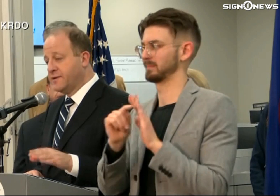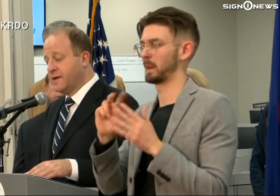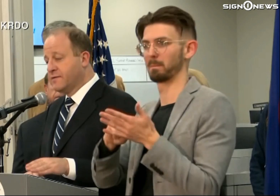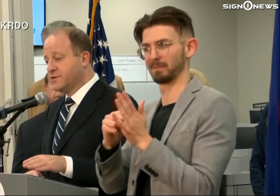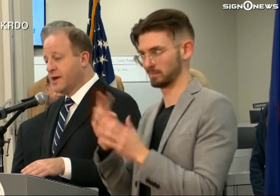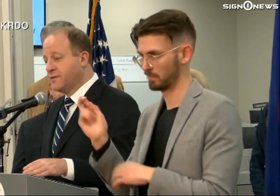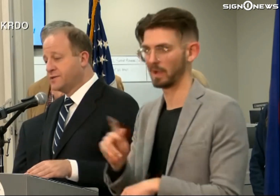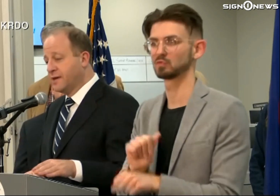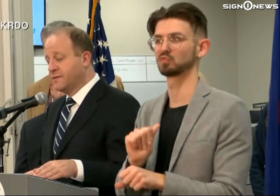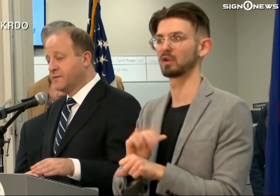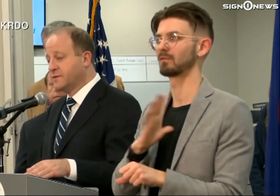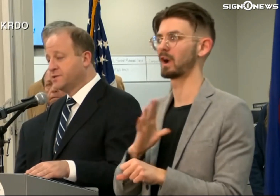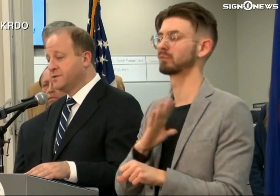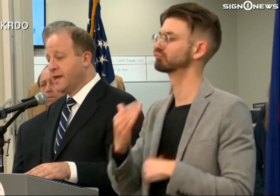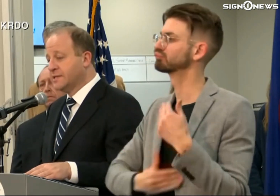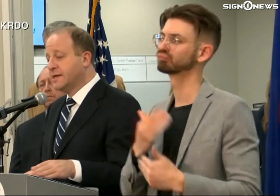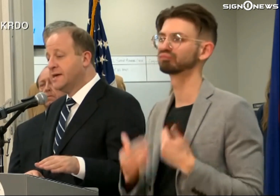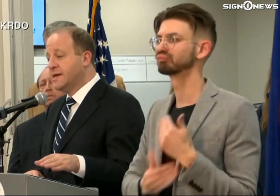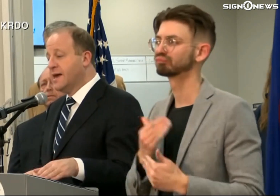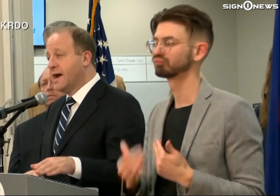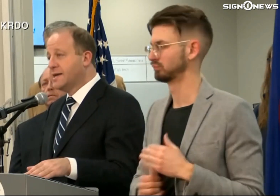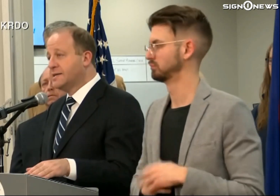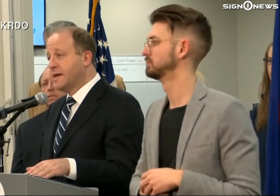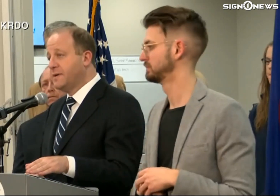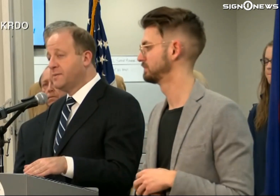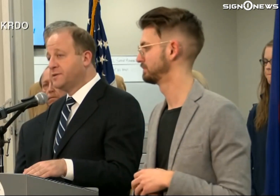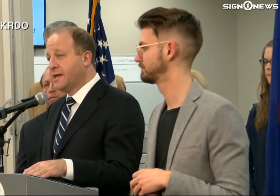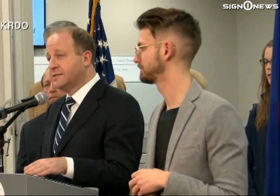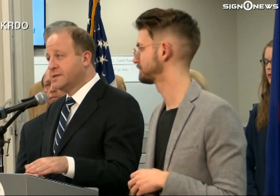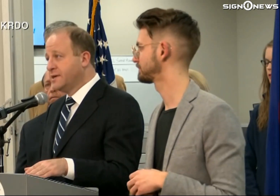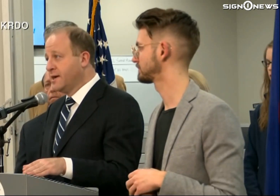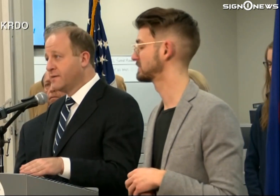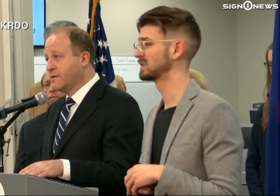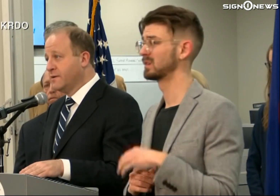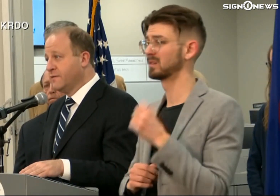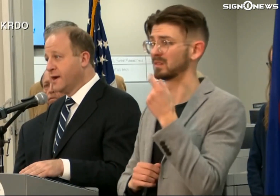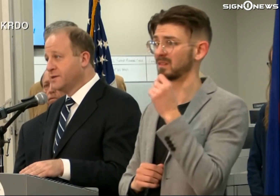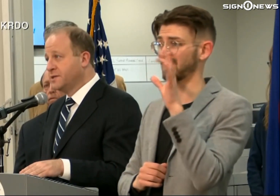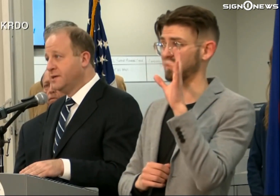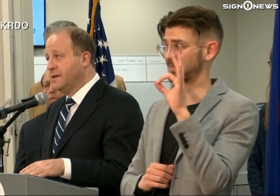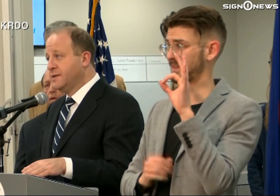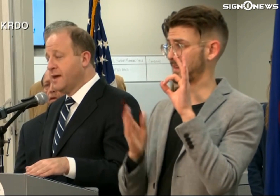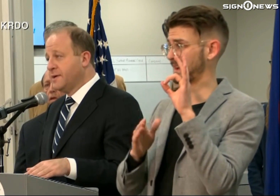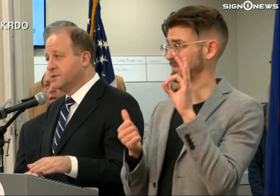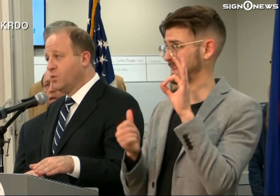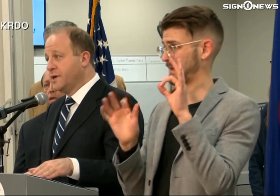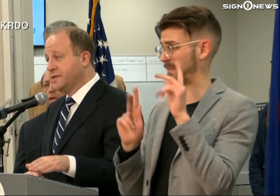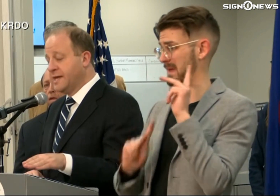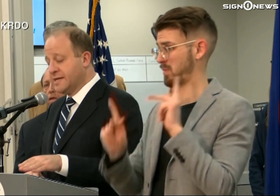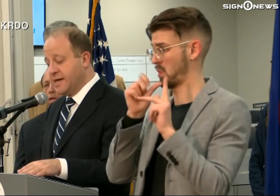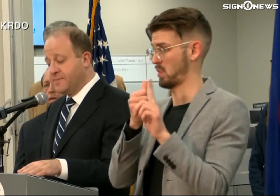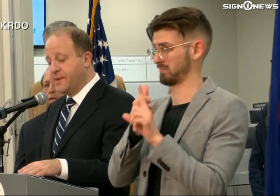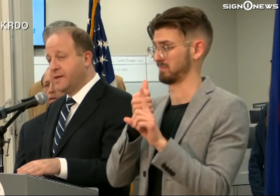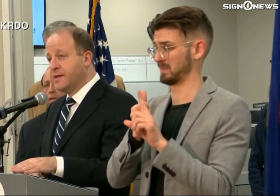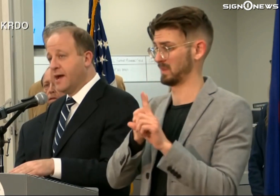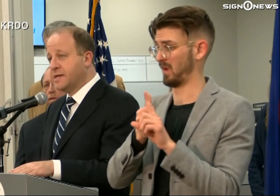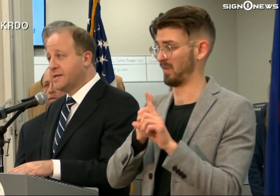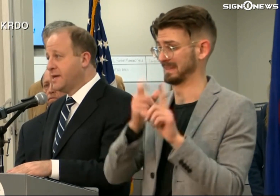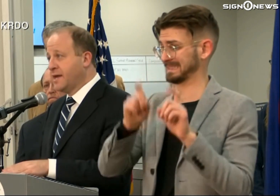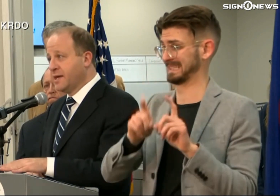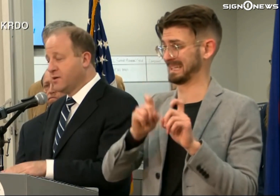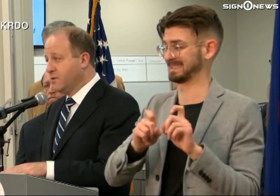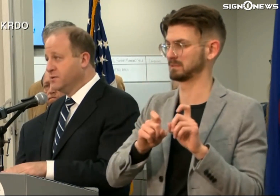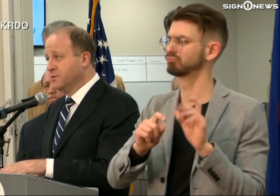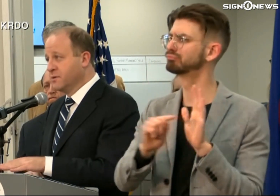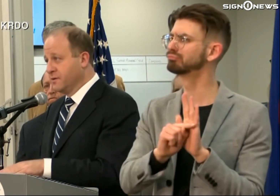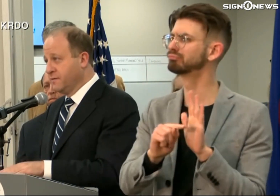data out of the Denver drive-through site for the first 2 days, 9 in 10 people tested did not have coronavirus. That means 1 in 10 did, 9 in